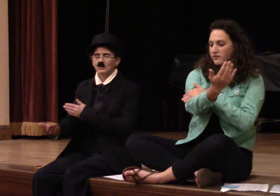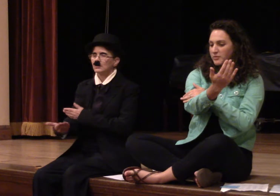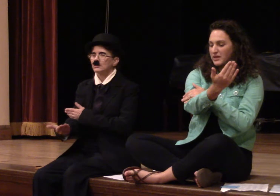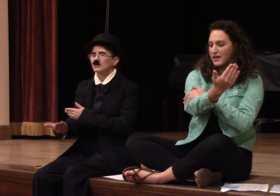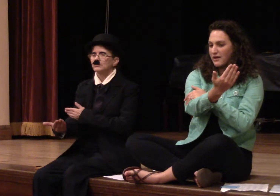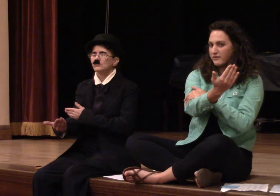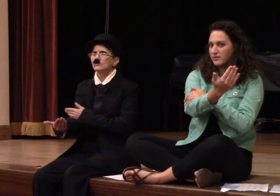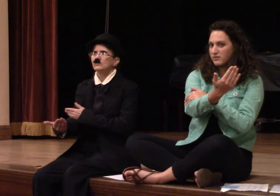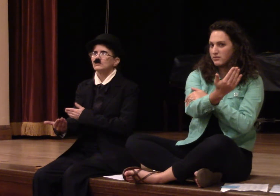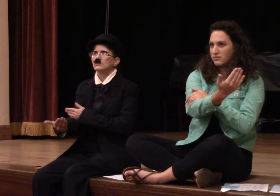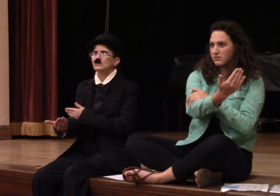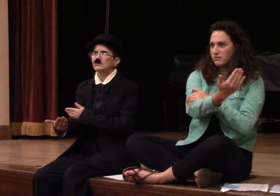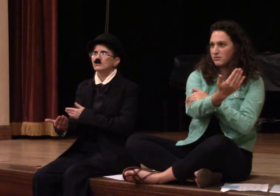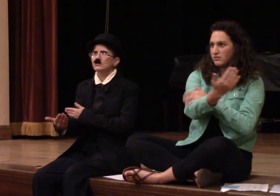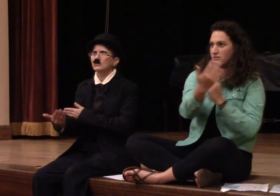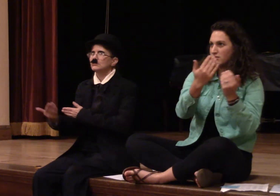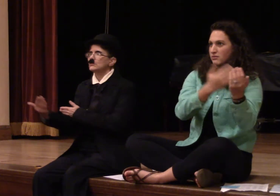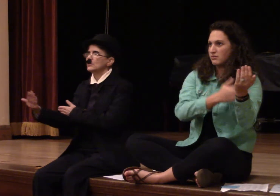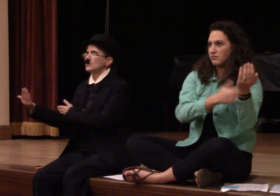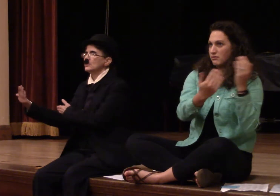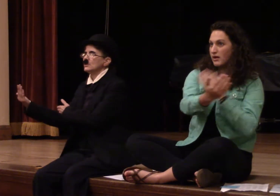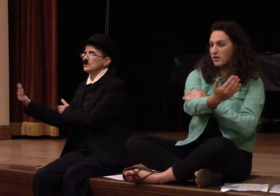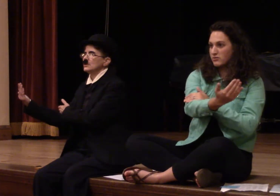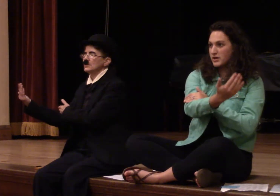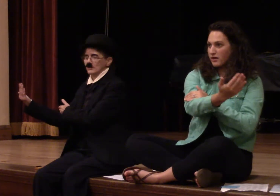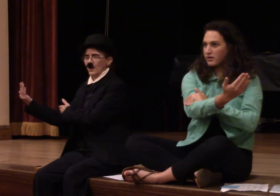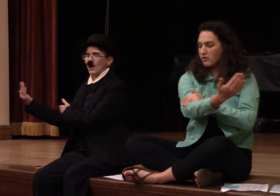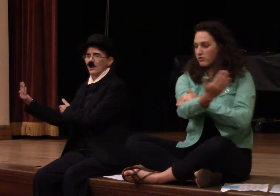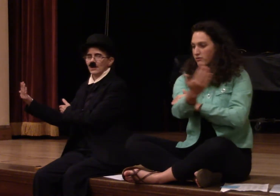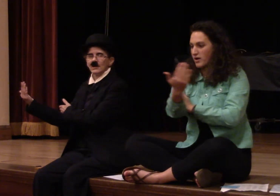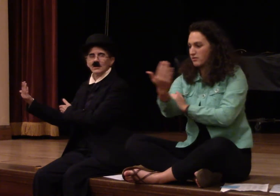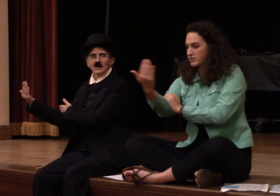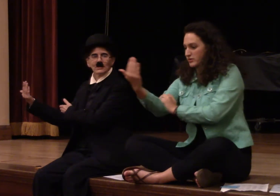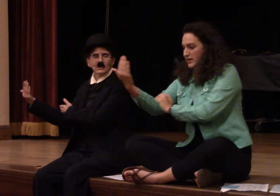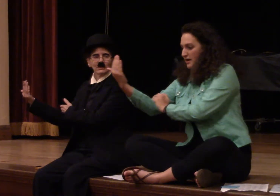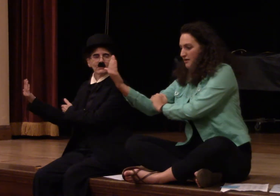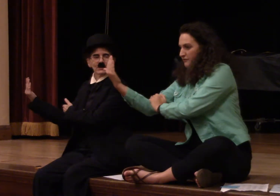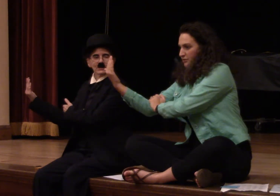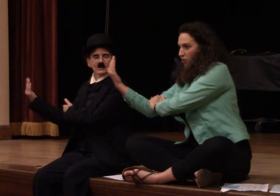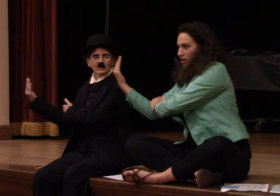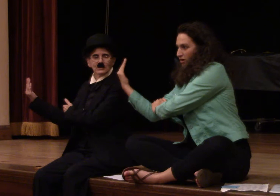the left and go, and go to the right. So it's every morning.